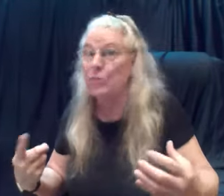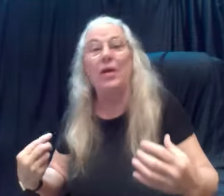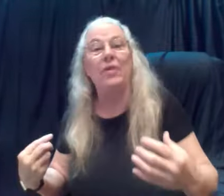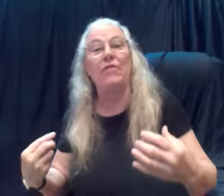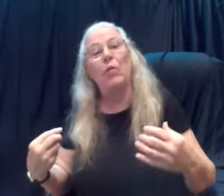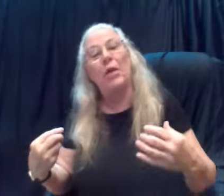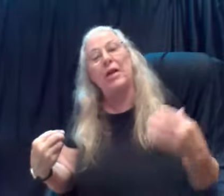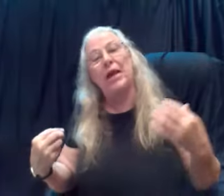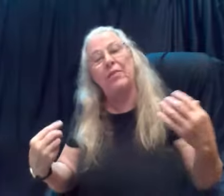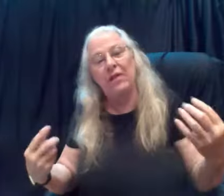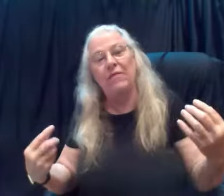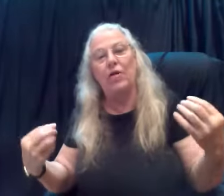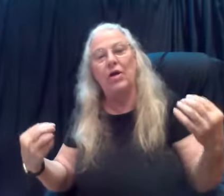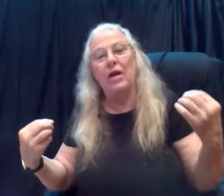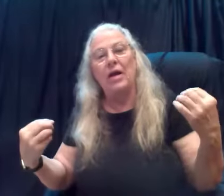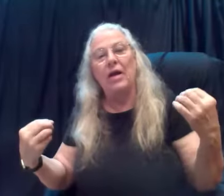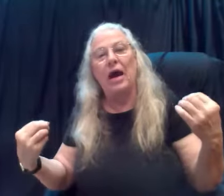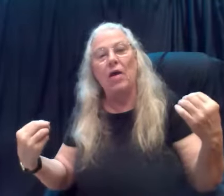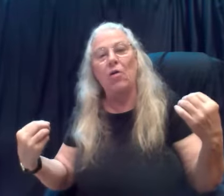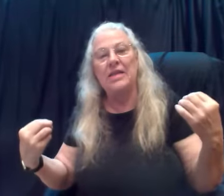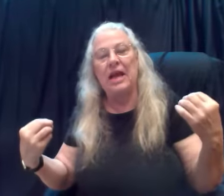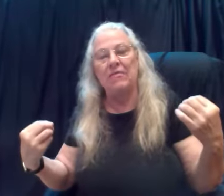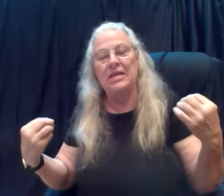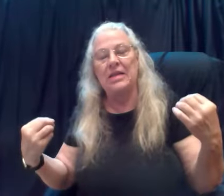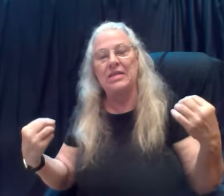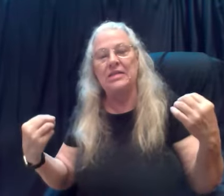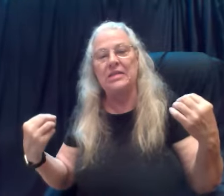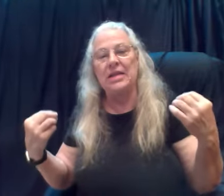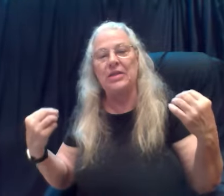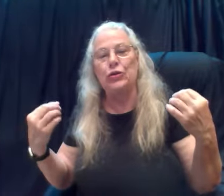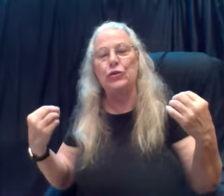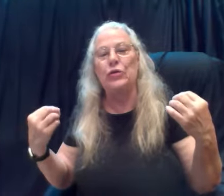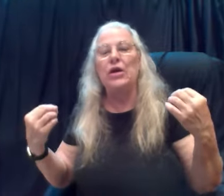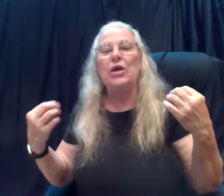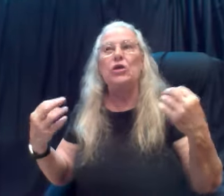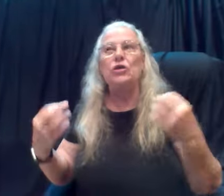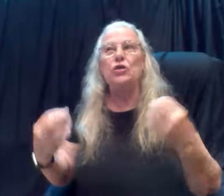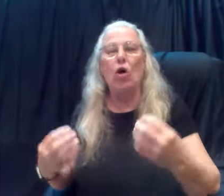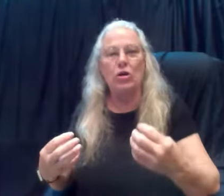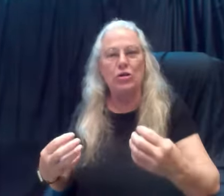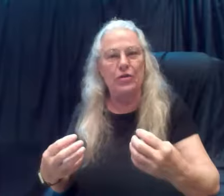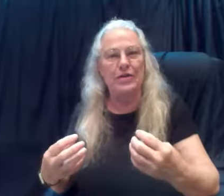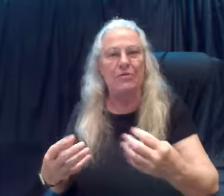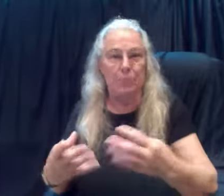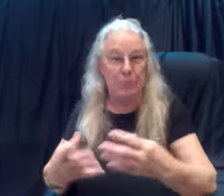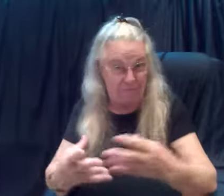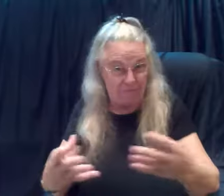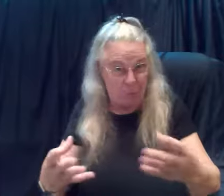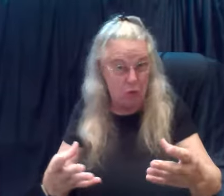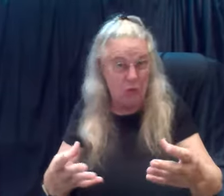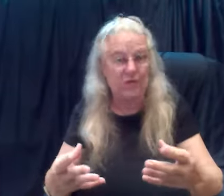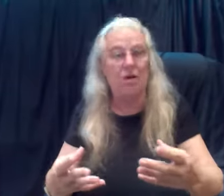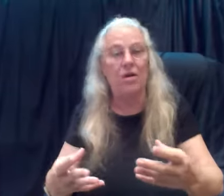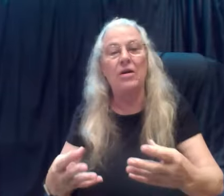very well, and therefore I always have a tendency to talk to the deaf before we start,